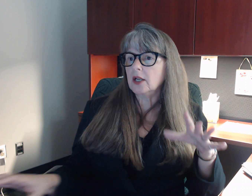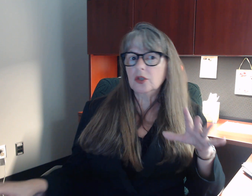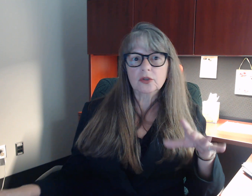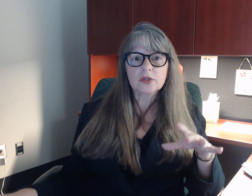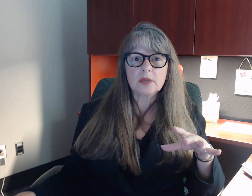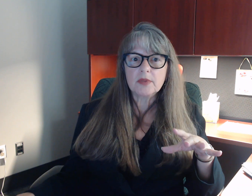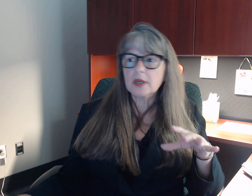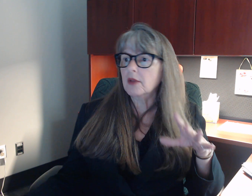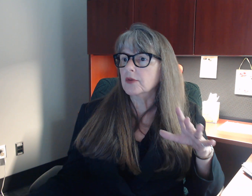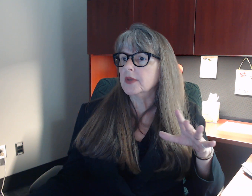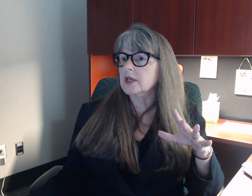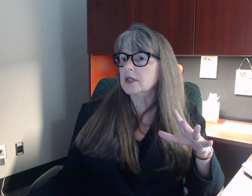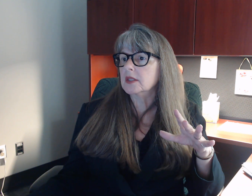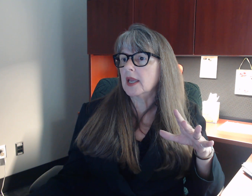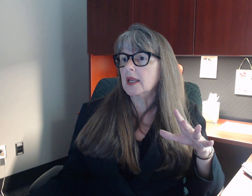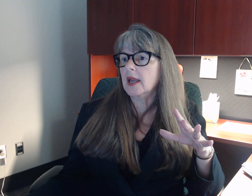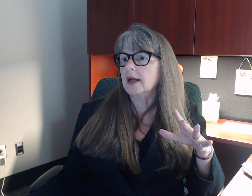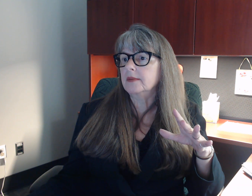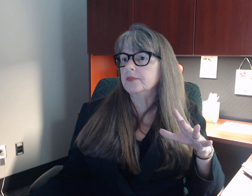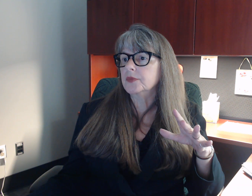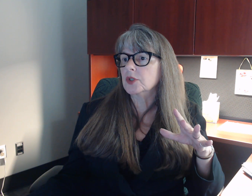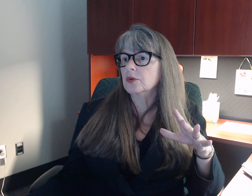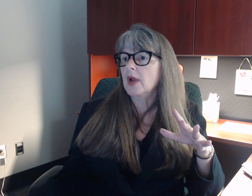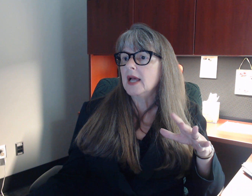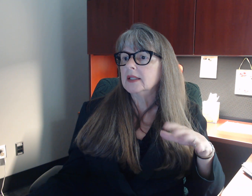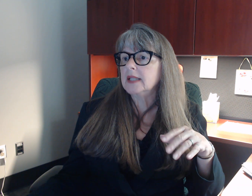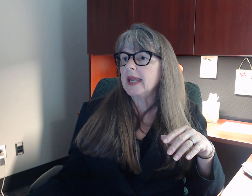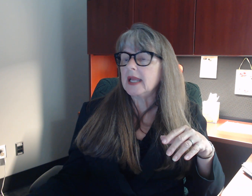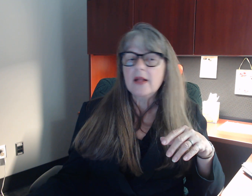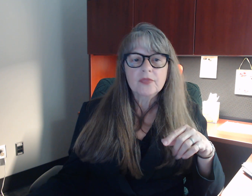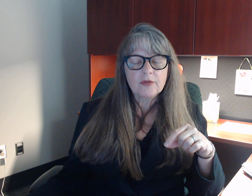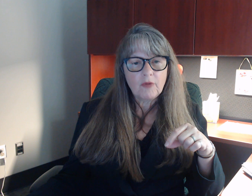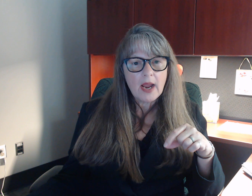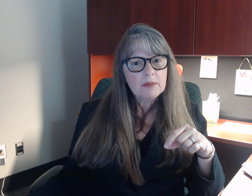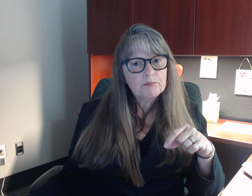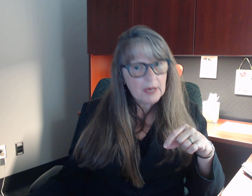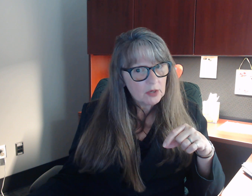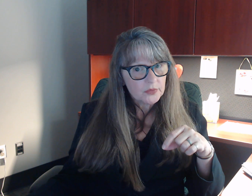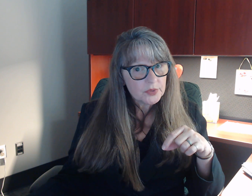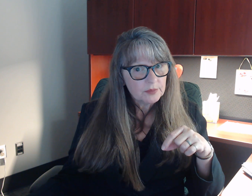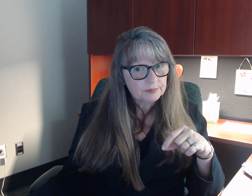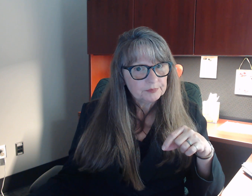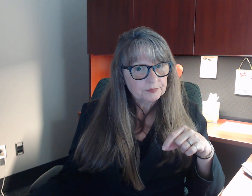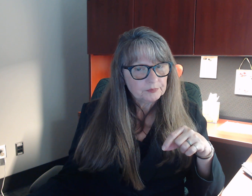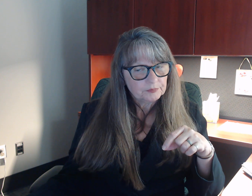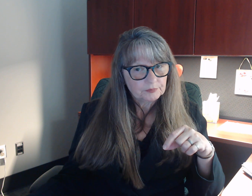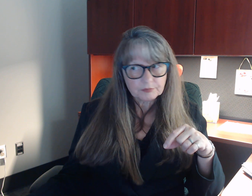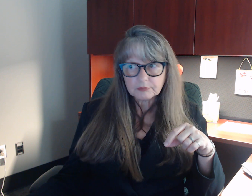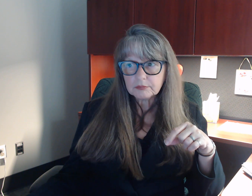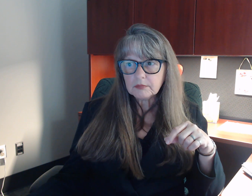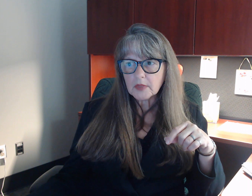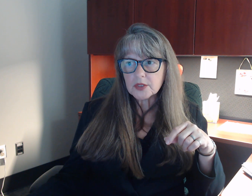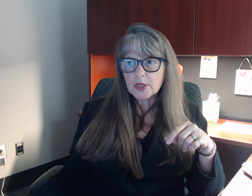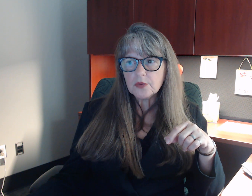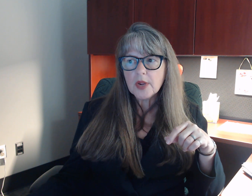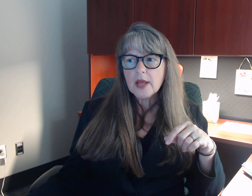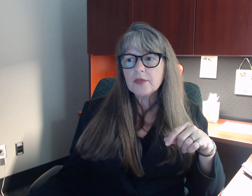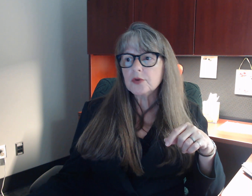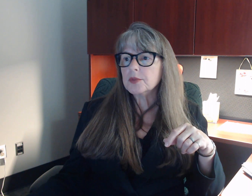learn some of the other things that they do, like the fried pickles. So those are pretty